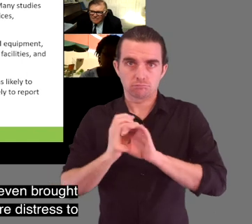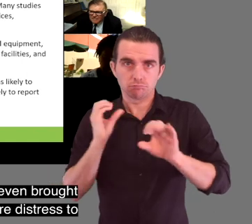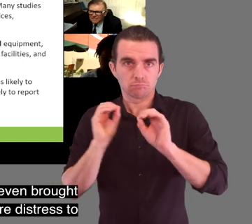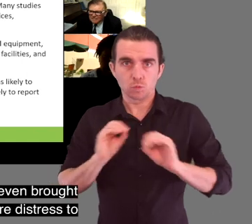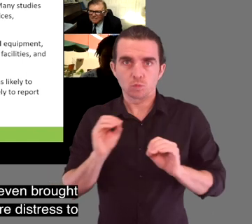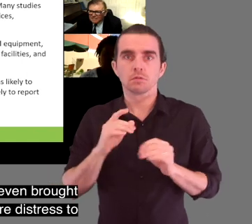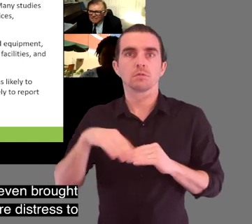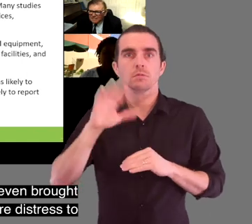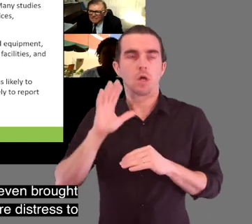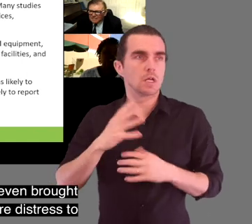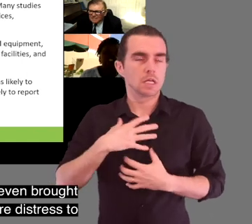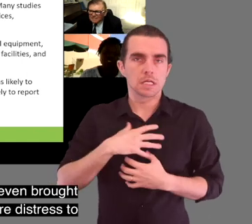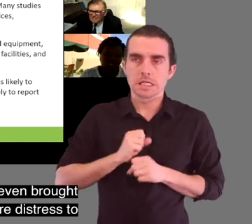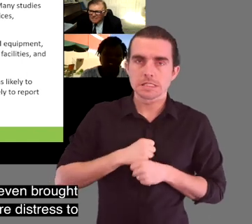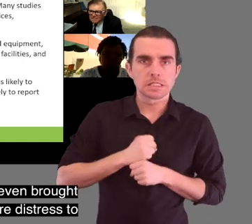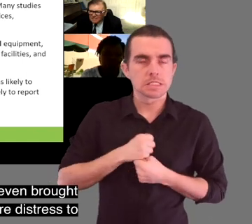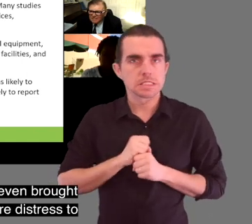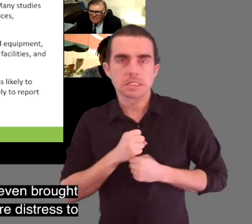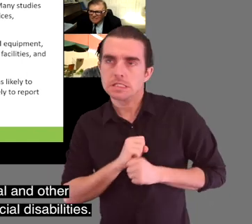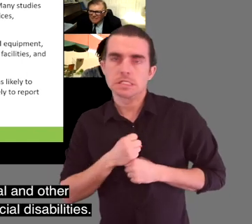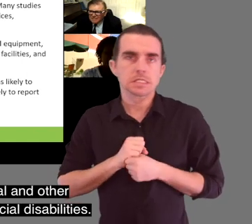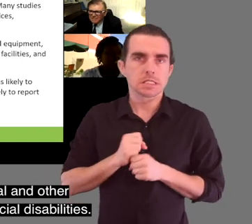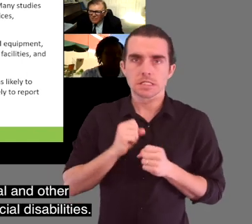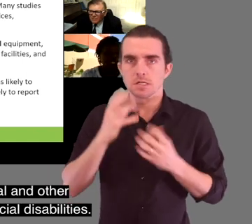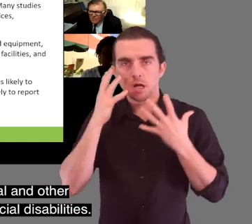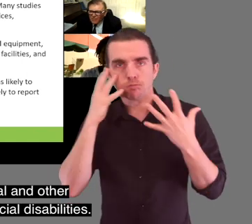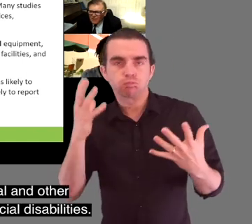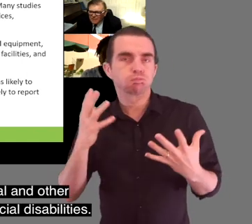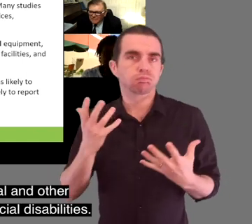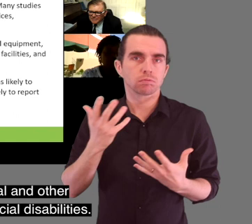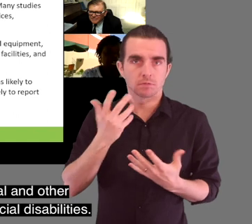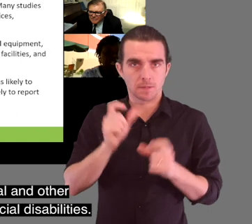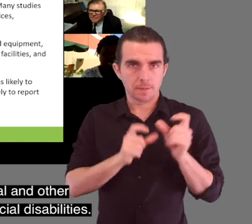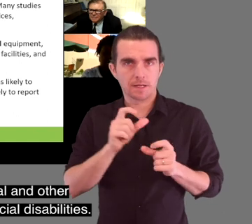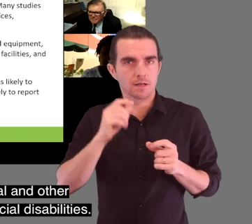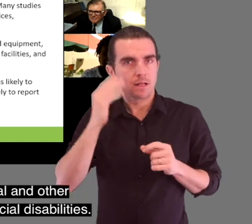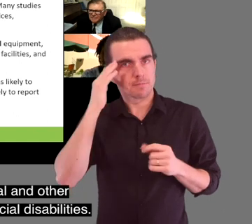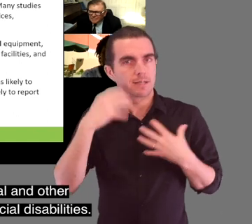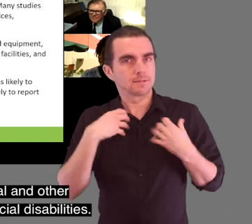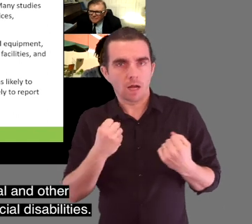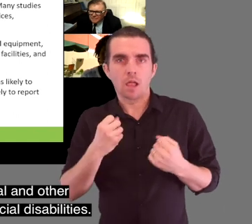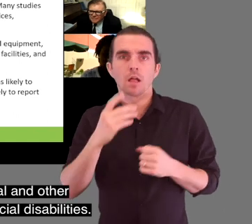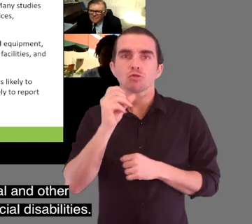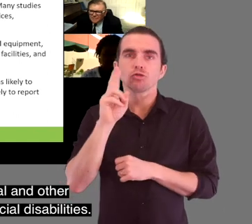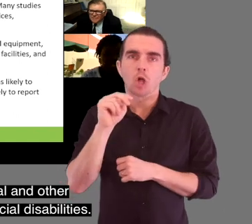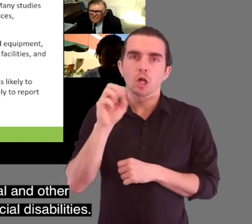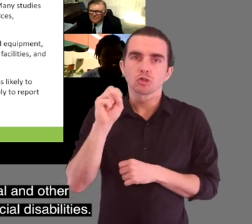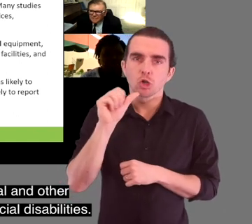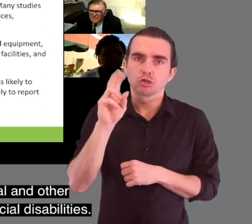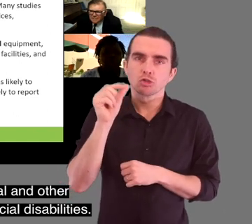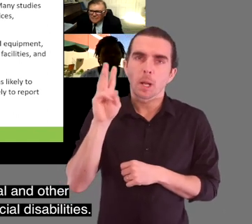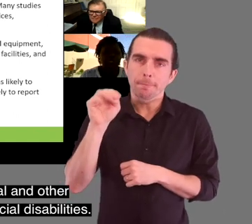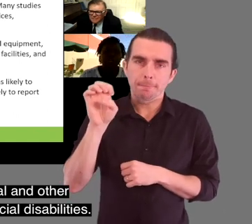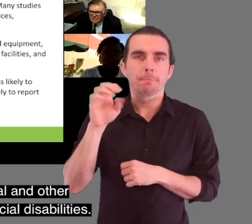more stress and more distress to persons with especially mental and other Downer syndrome,